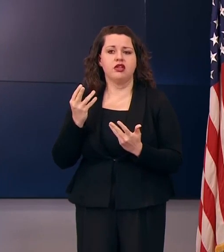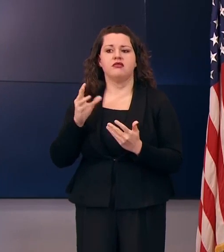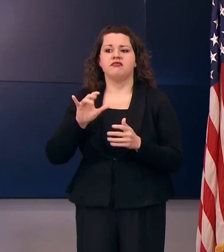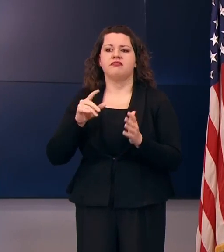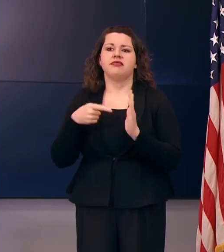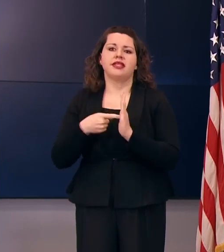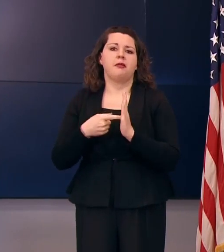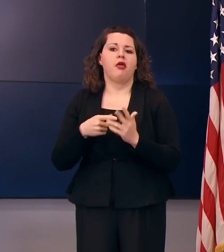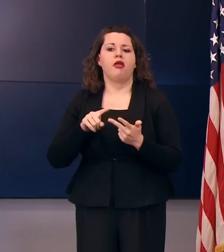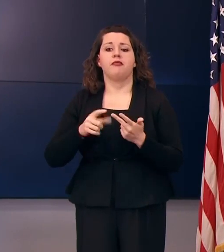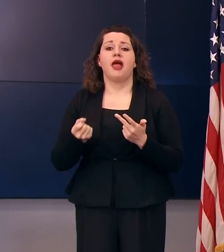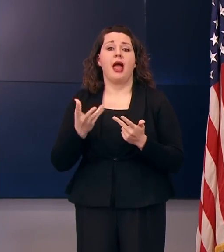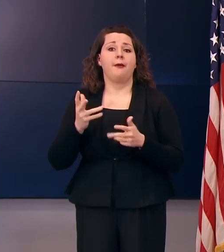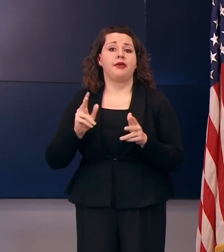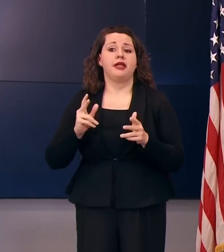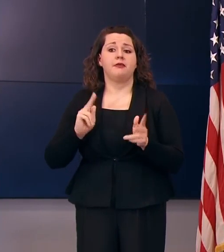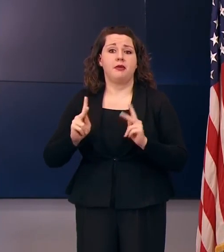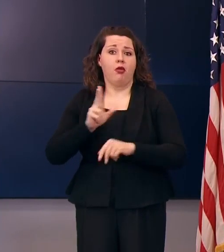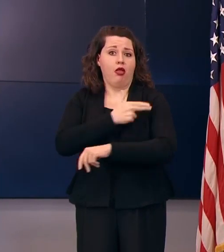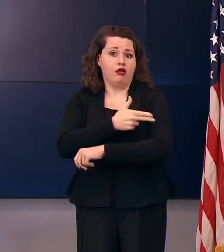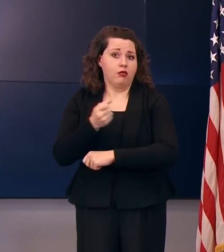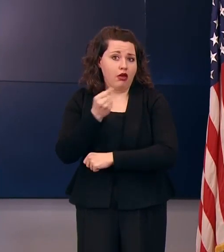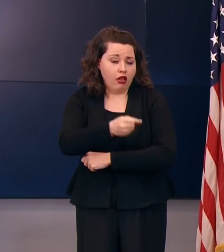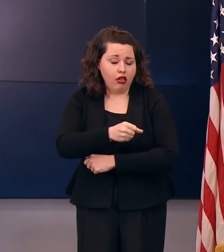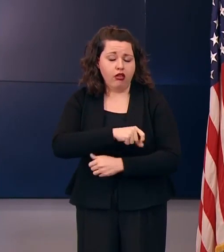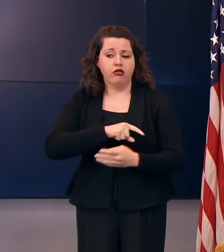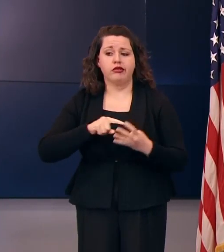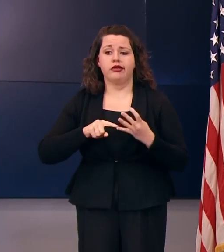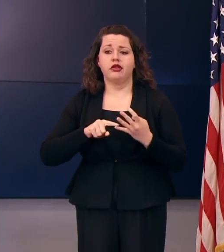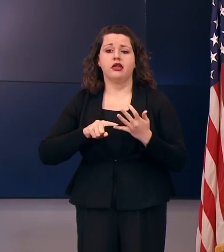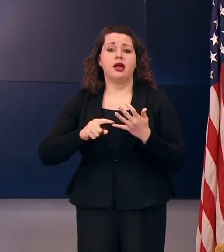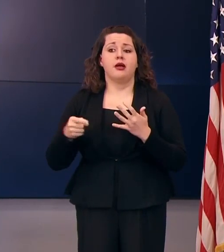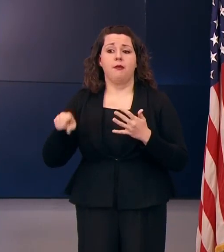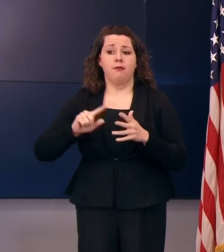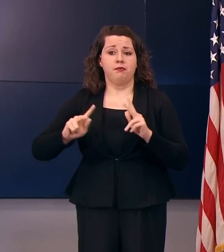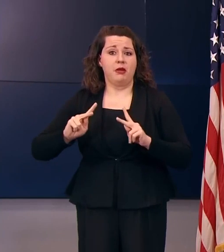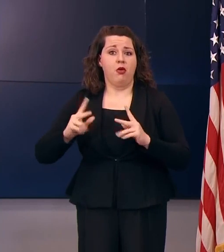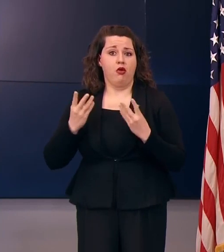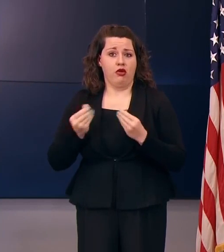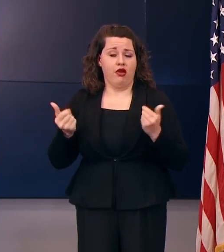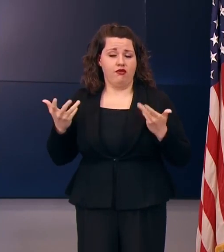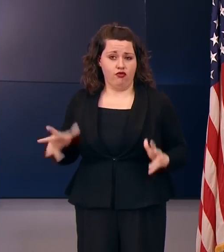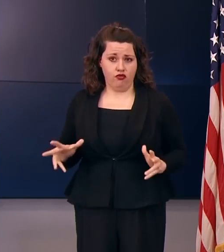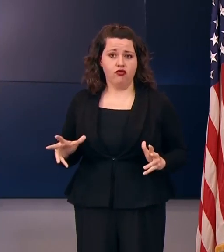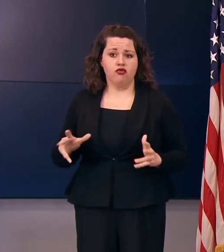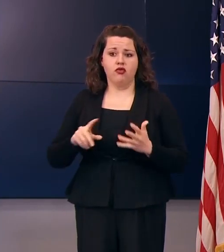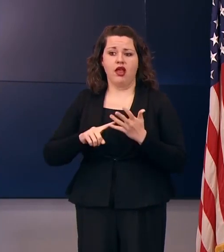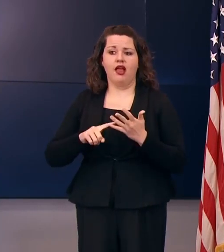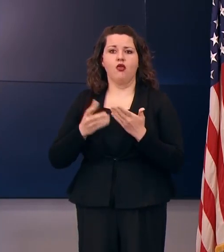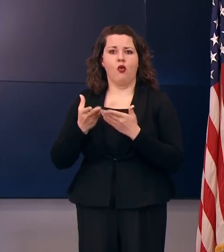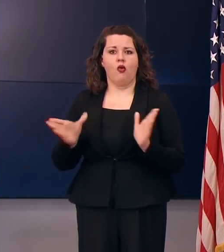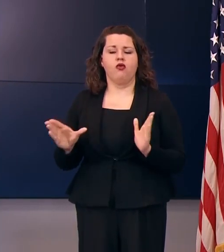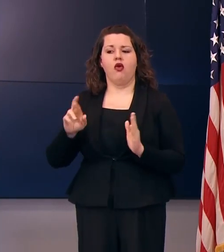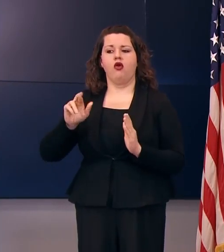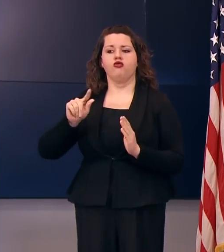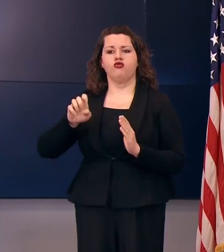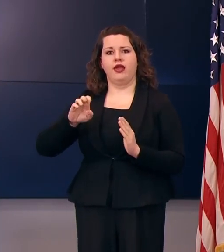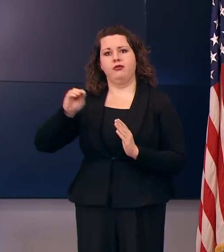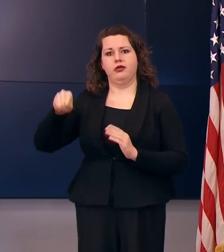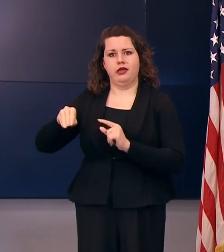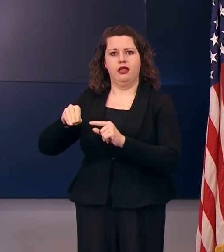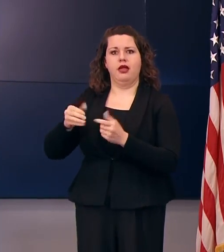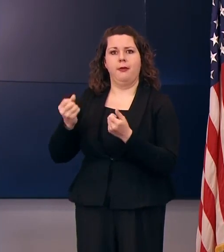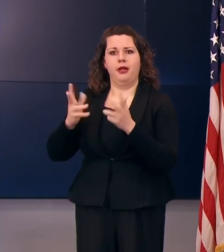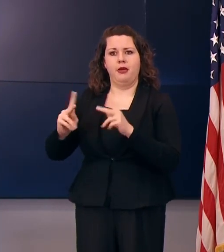such as the number of Iowans who are hospitalized, those who have recovered, and our overall recovery rate. Last week,